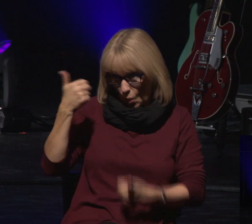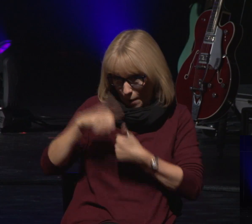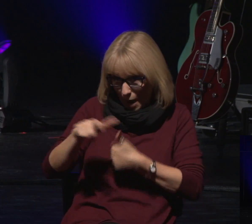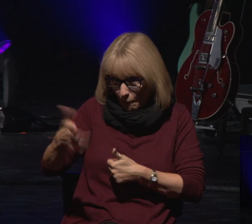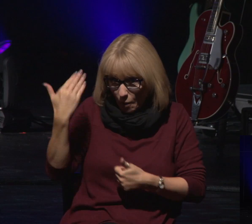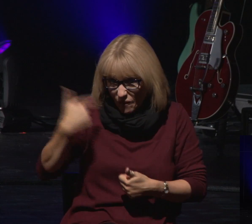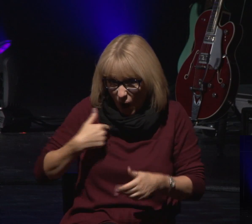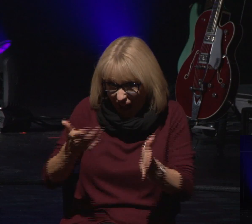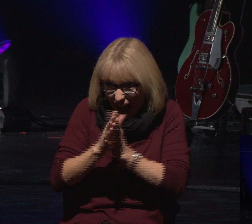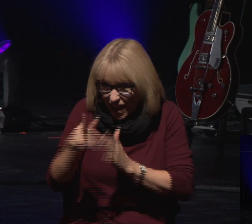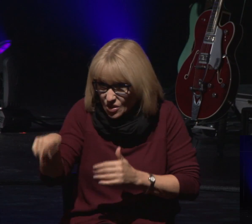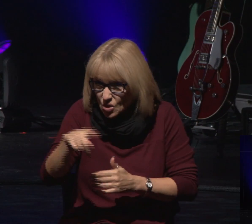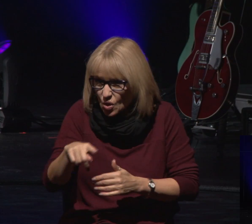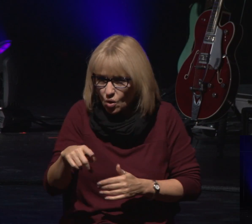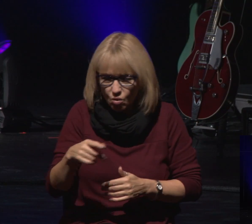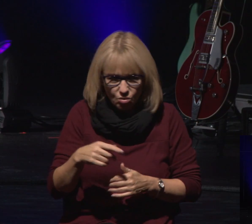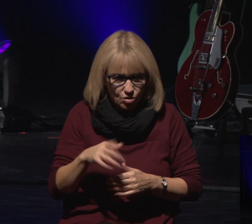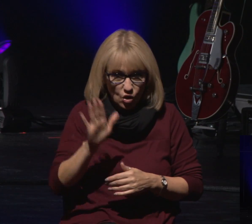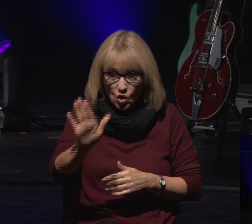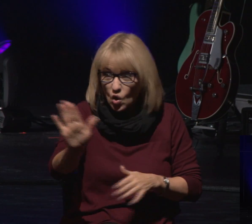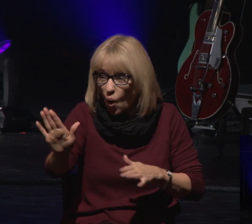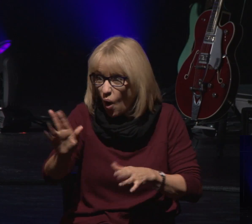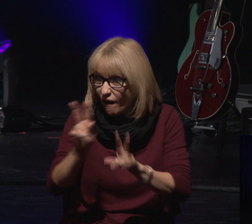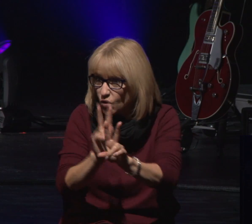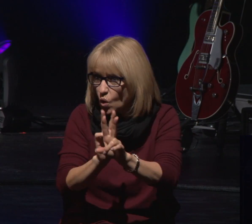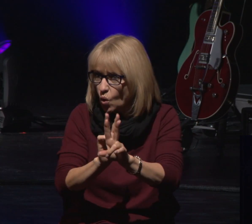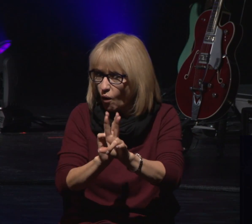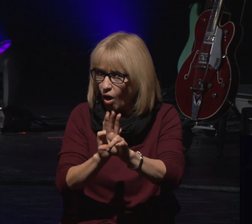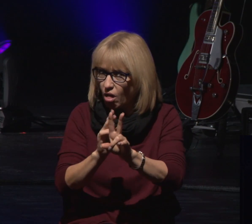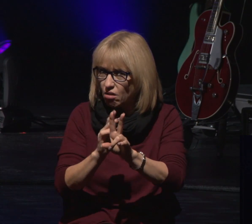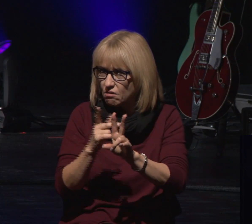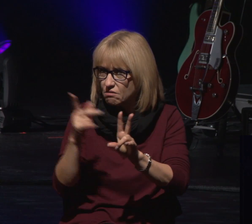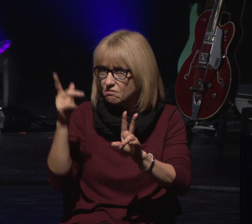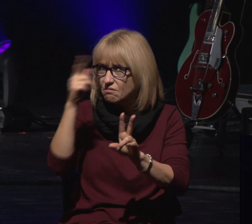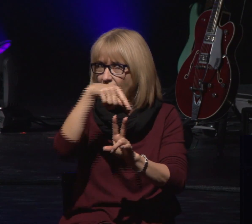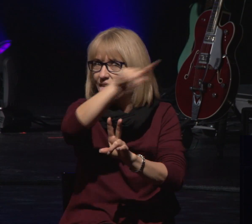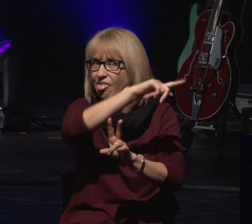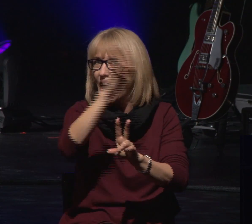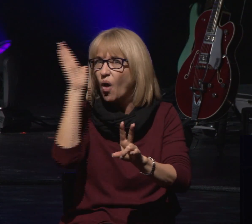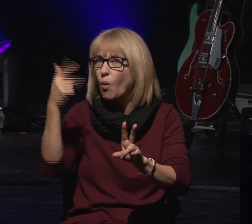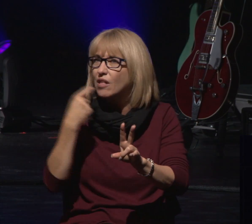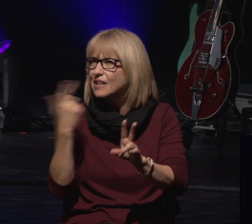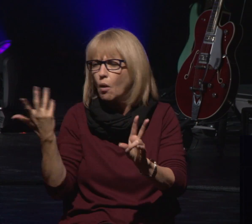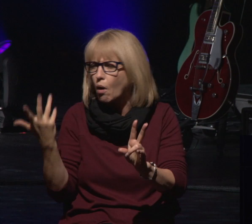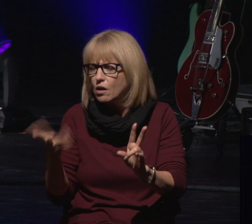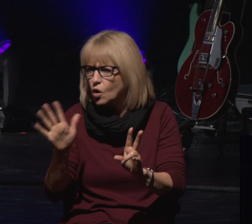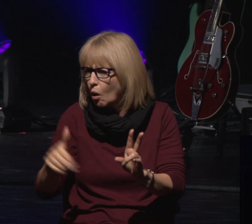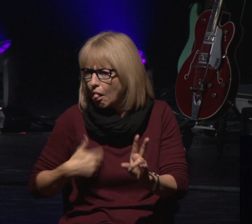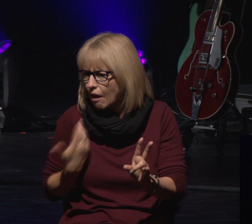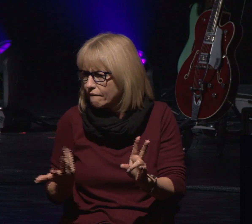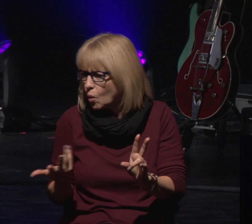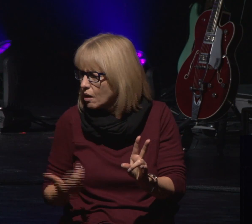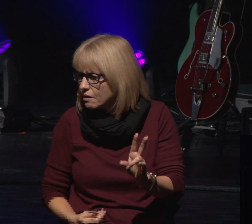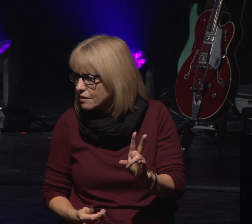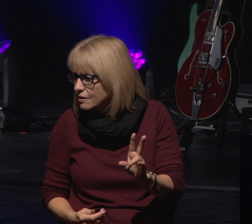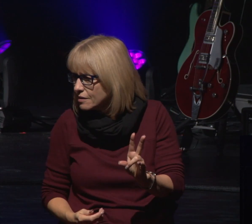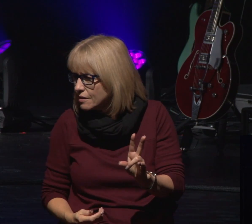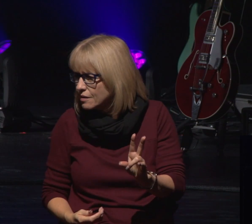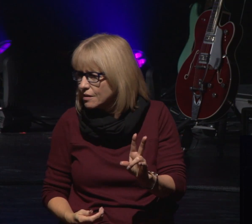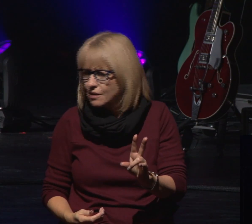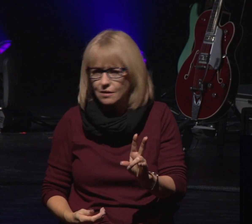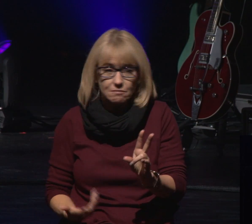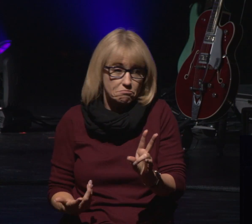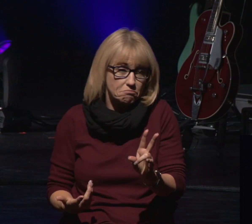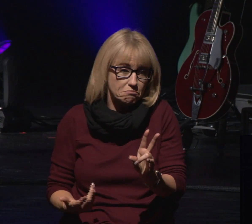all done and said, what are people going to say about your life? What is it they're going to say? They can say, oh